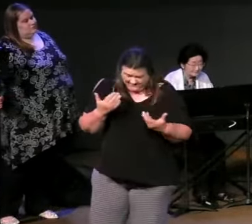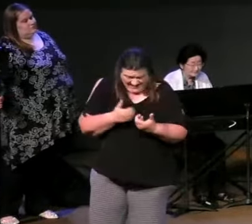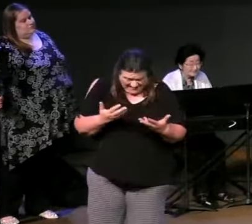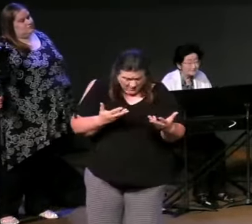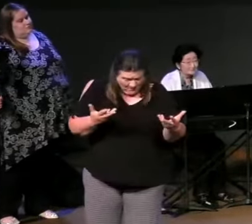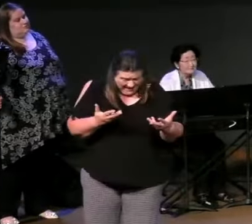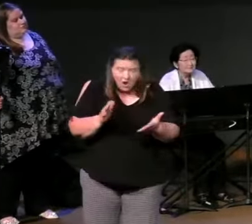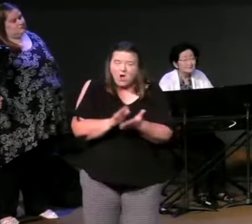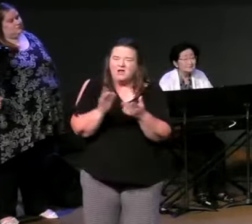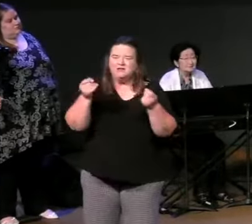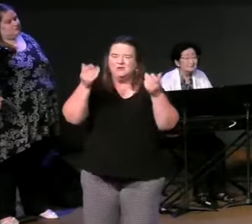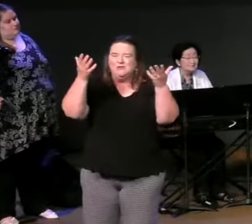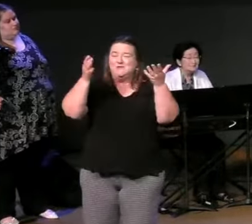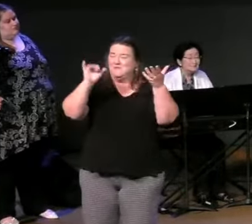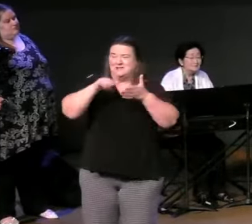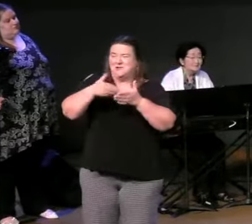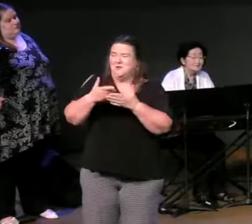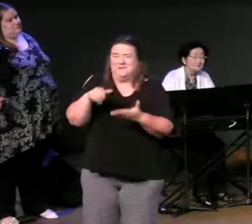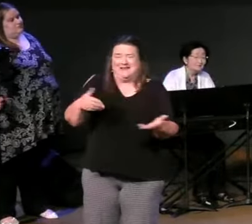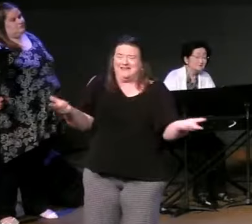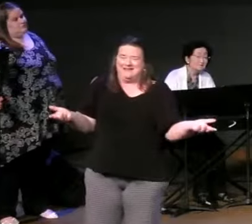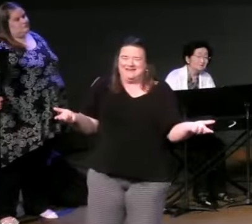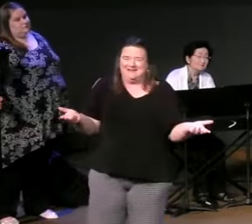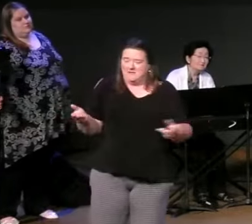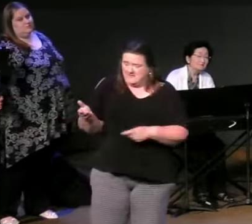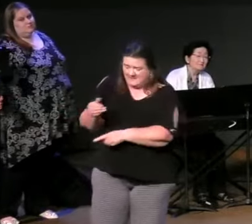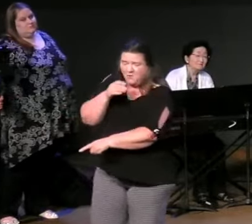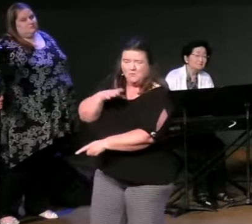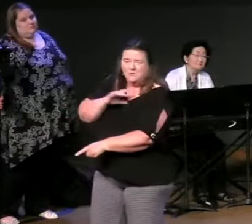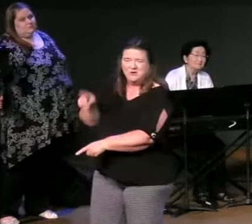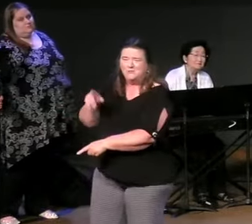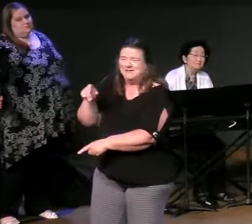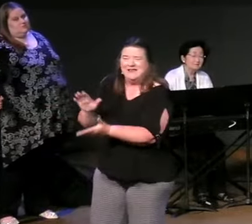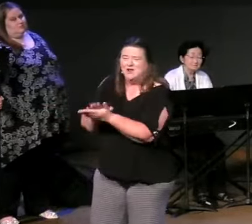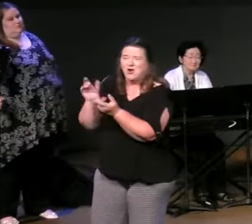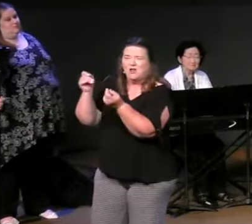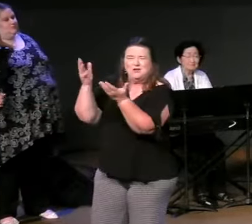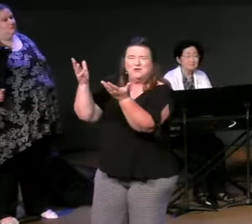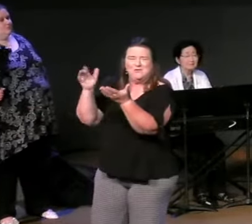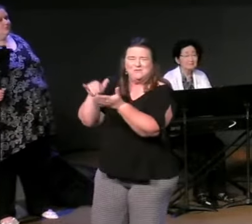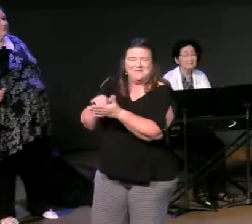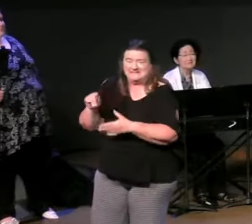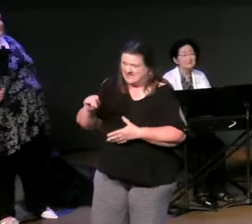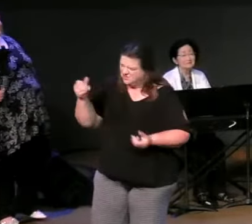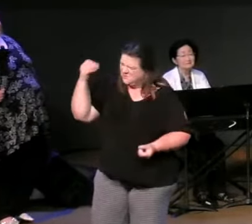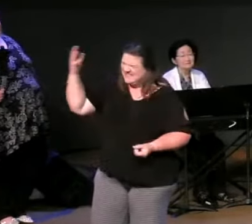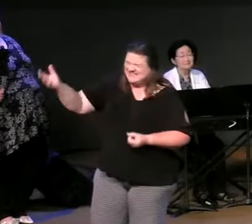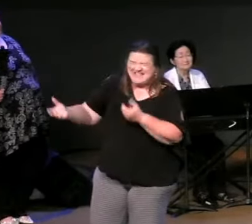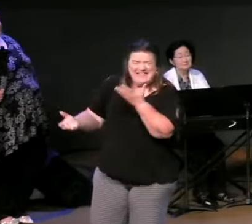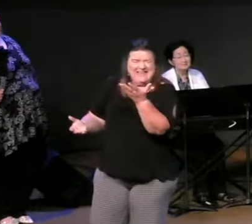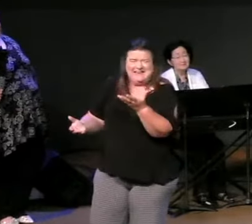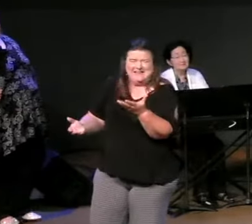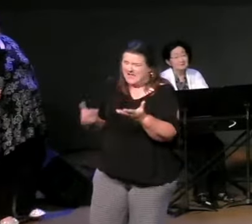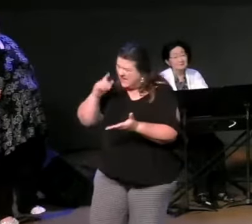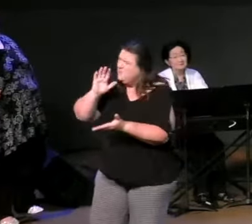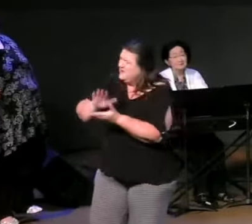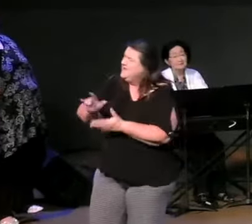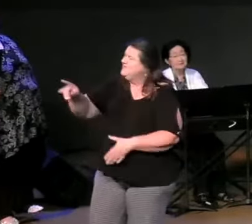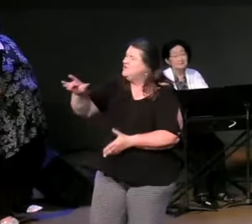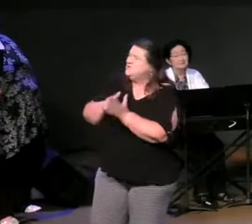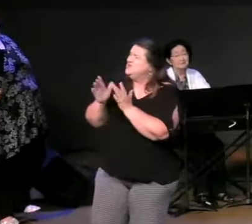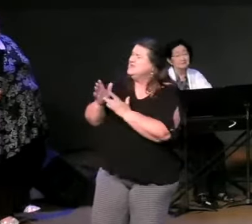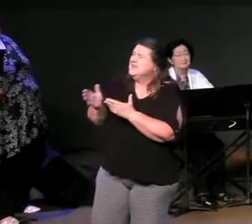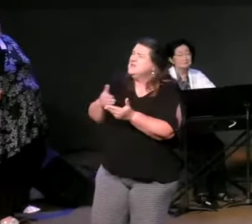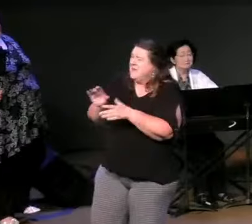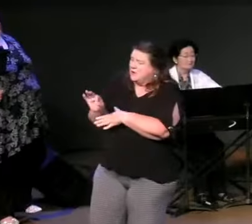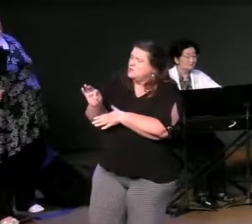need. That is all that this woman needed. And she was singing, I believe in you, O Son